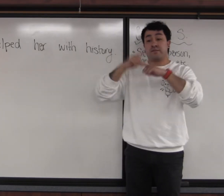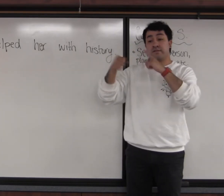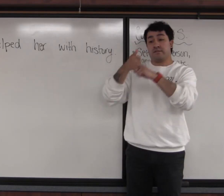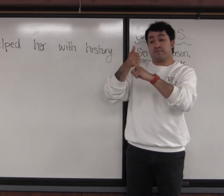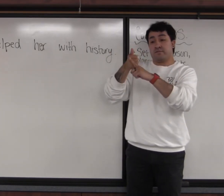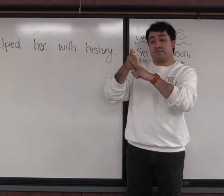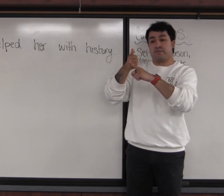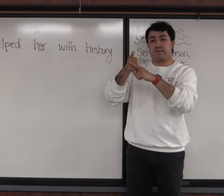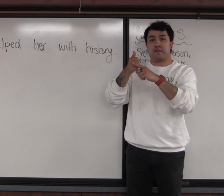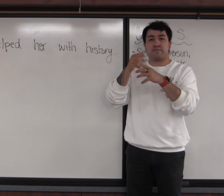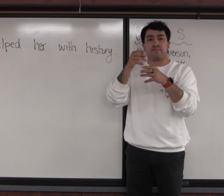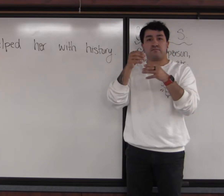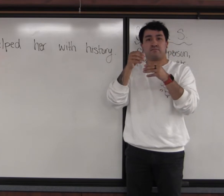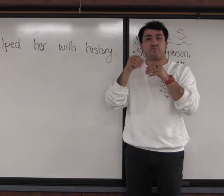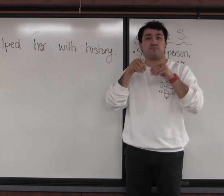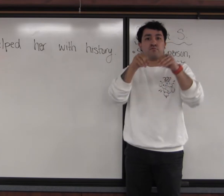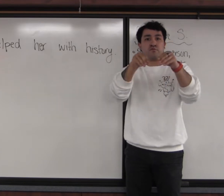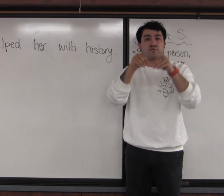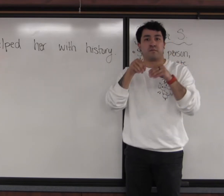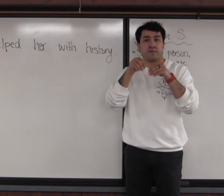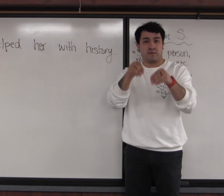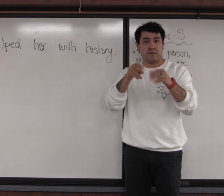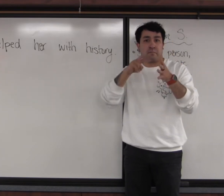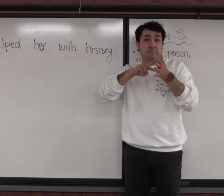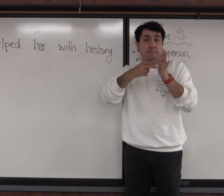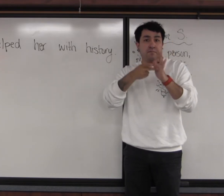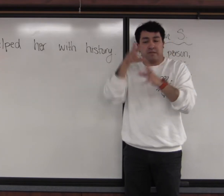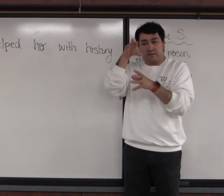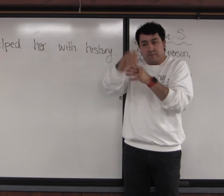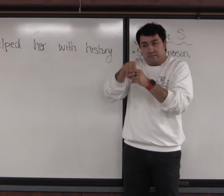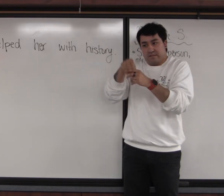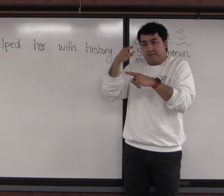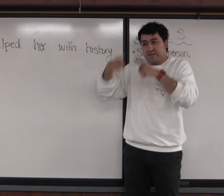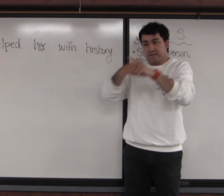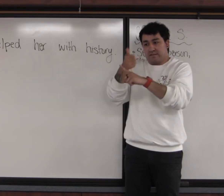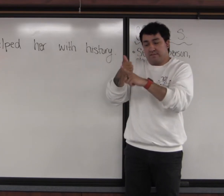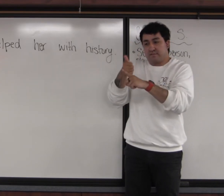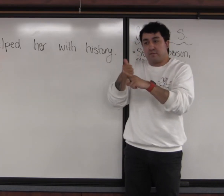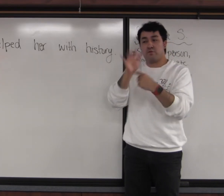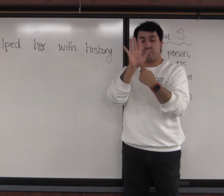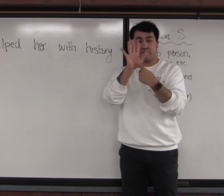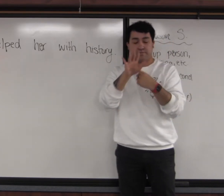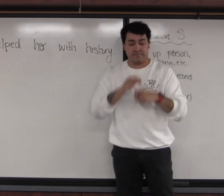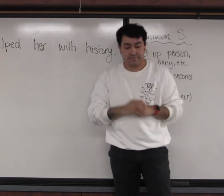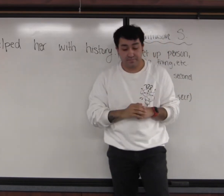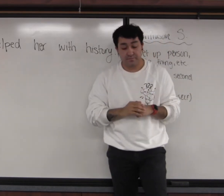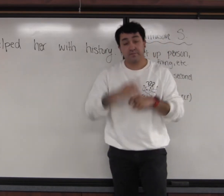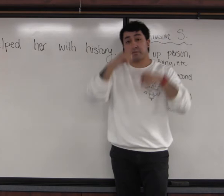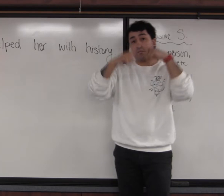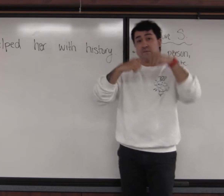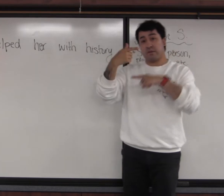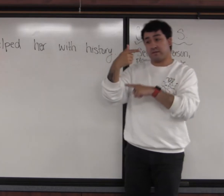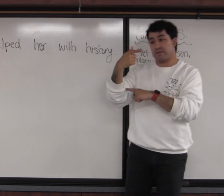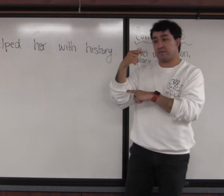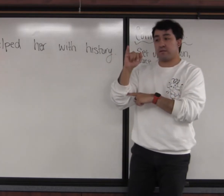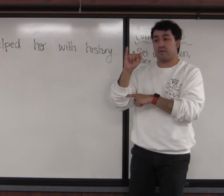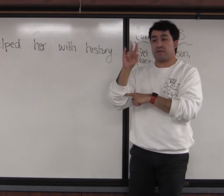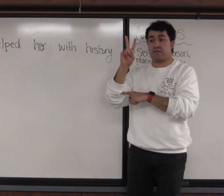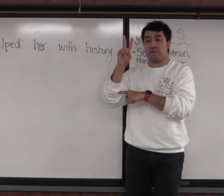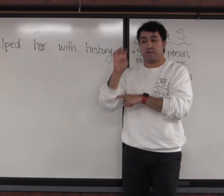called. So directional signs are signs that have additional meaning inside them